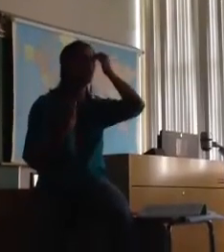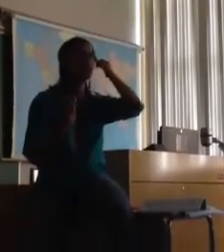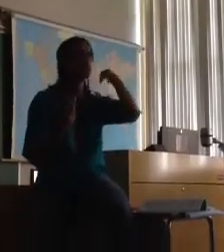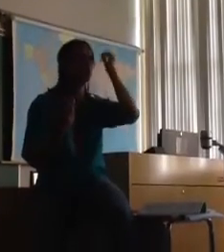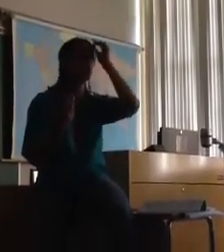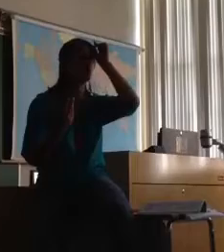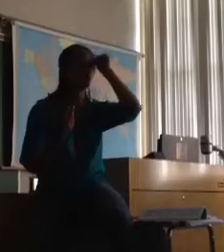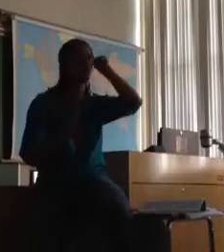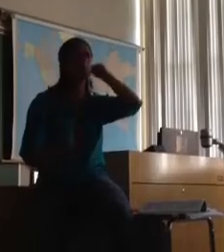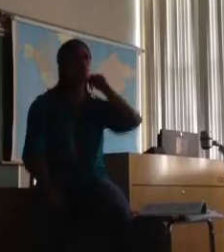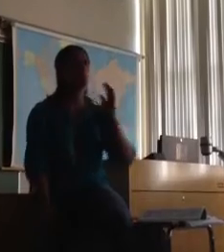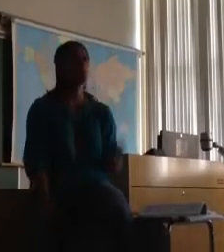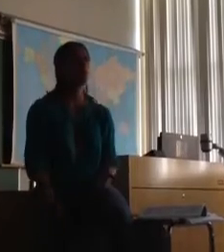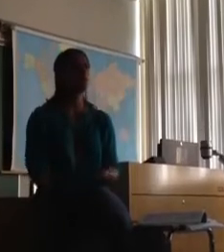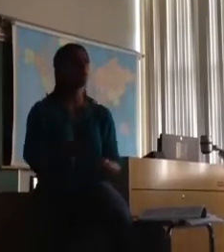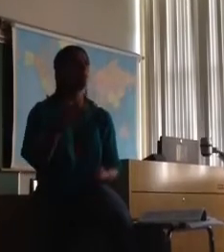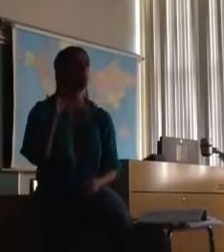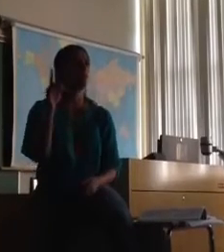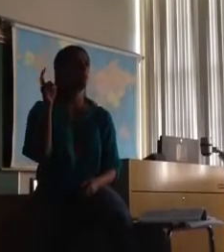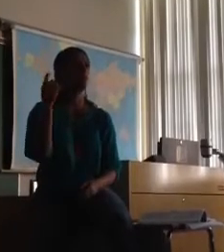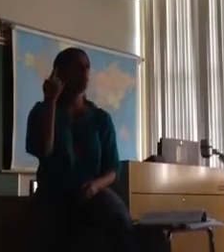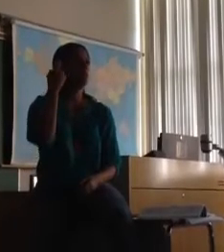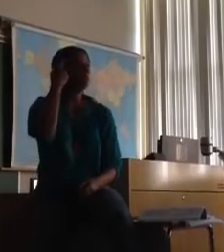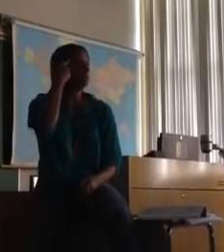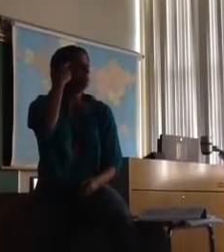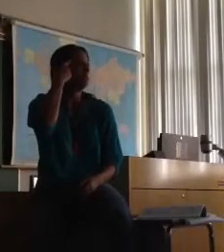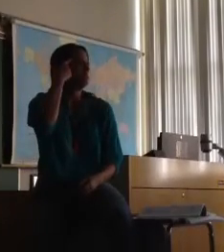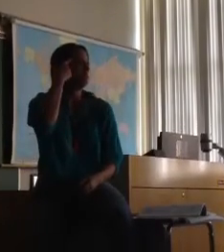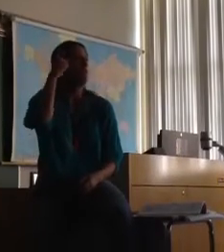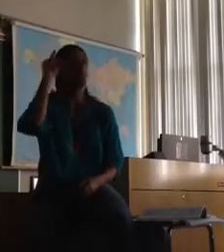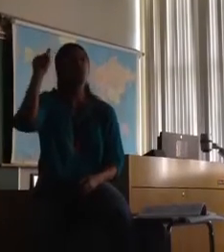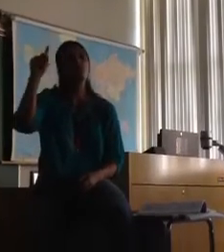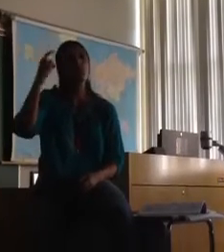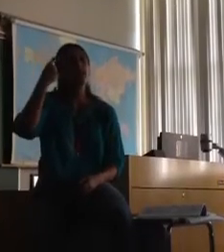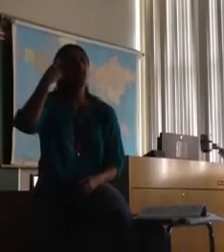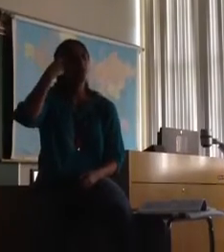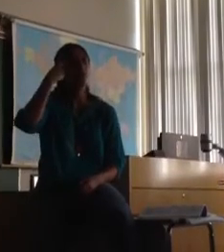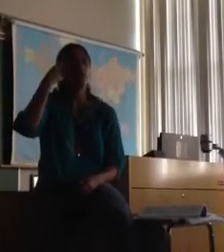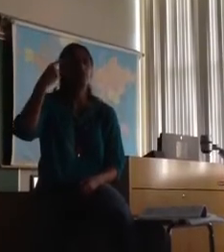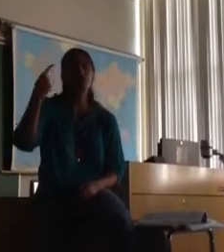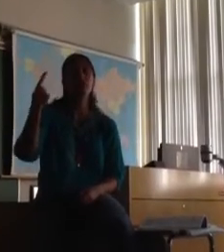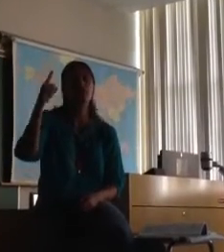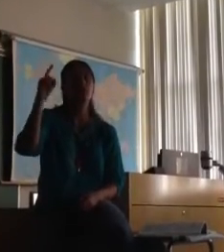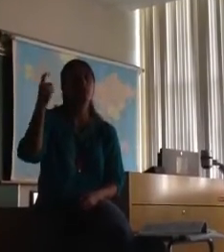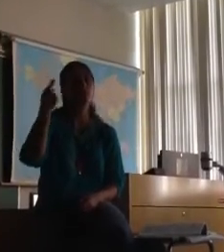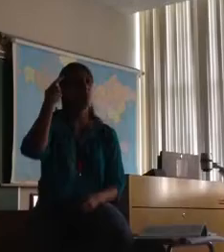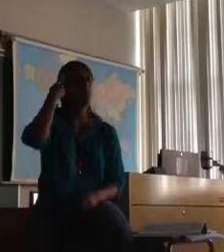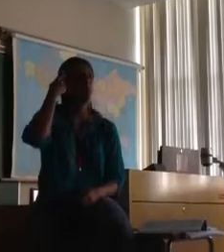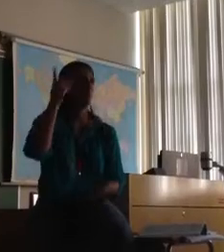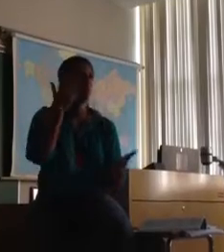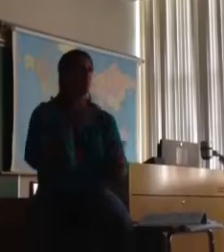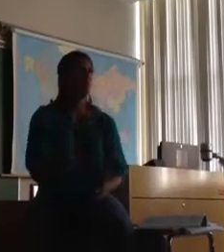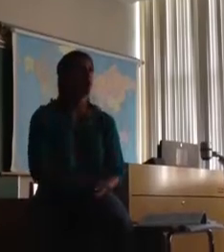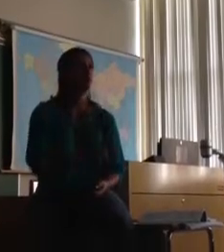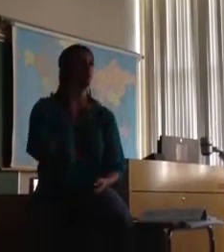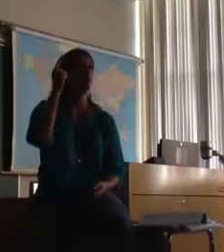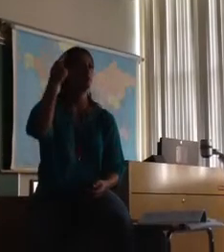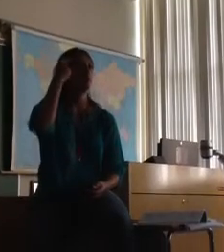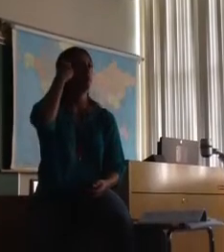place where it's supposed to start, because you'll No pick up idea. names and it's just kind of, if it started here, or if it started, But you want the front of your hand back. yeah, when